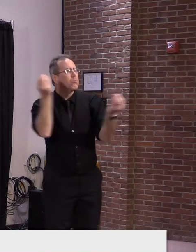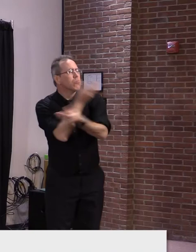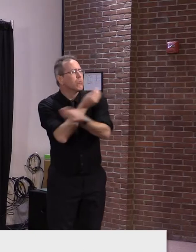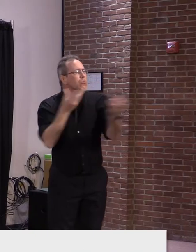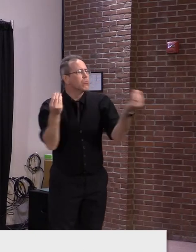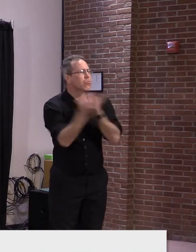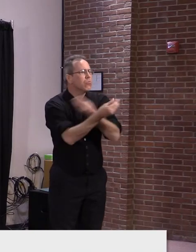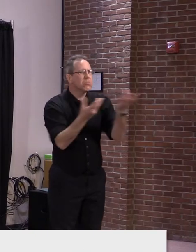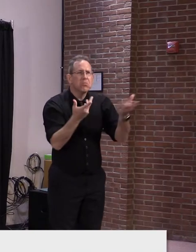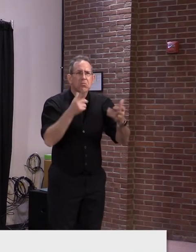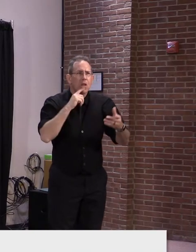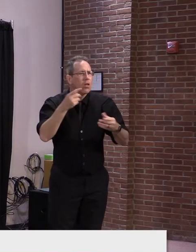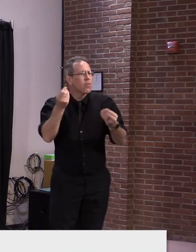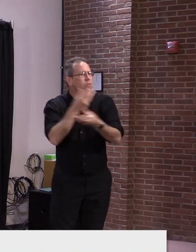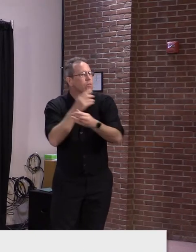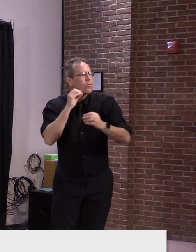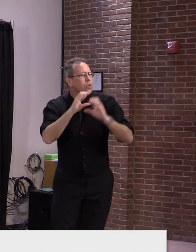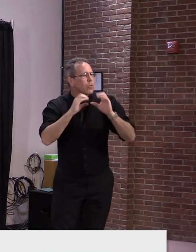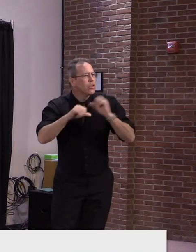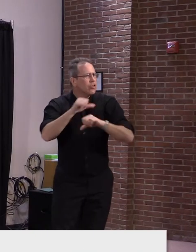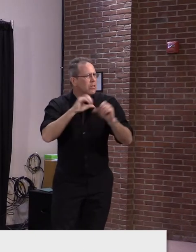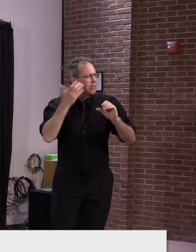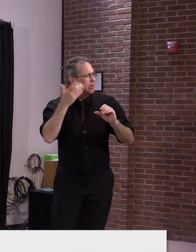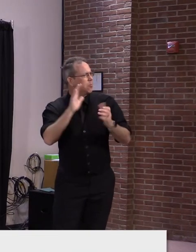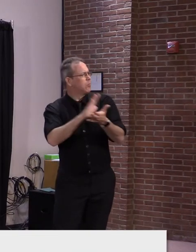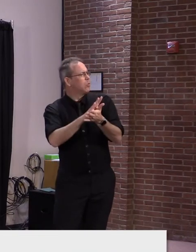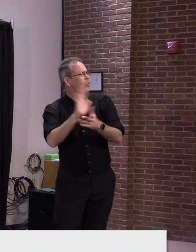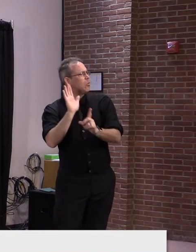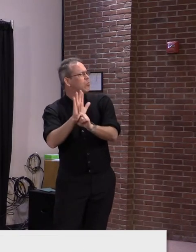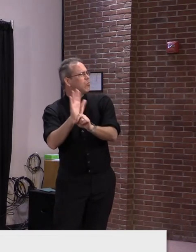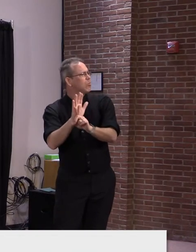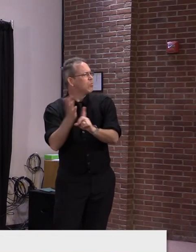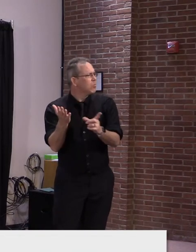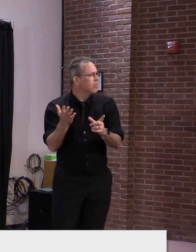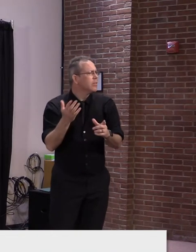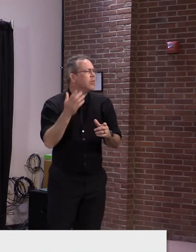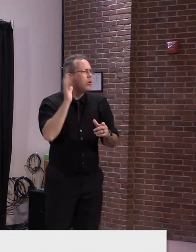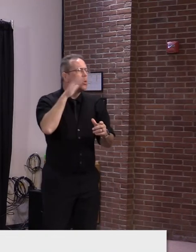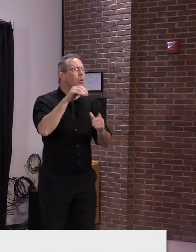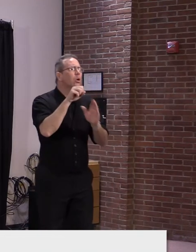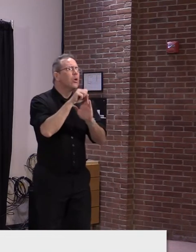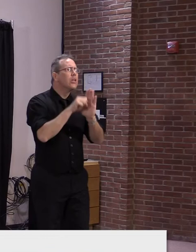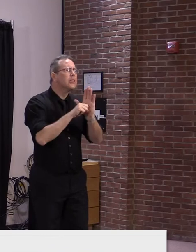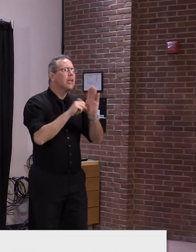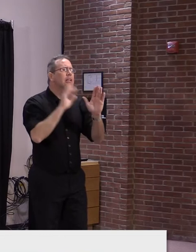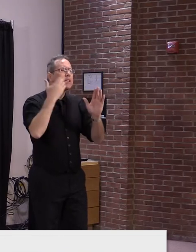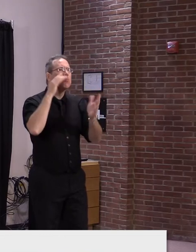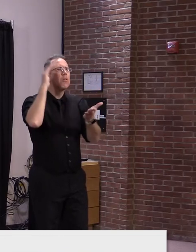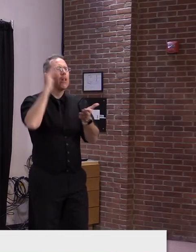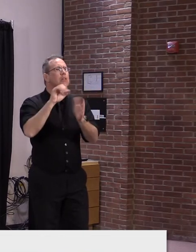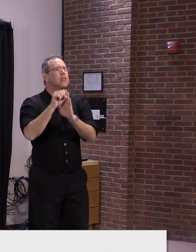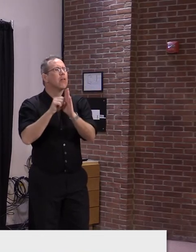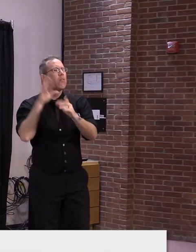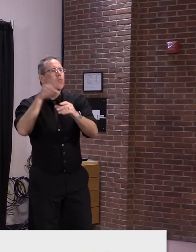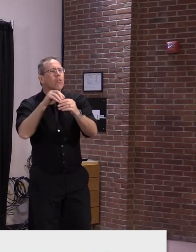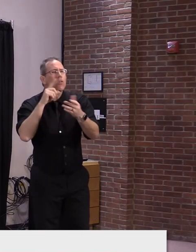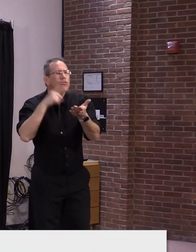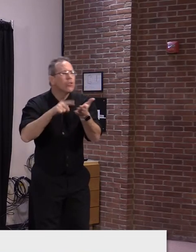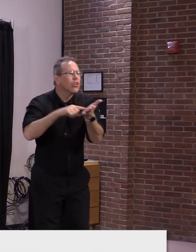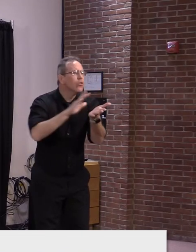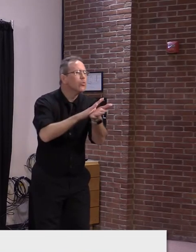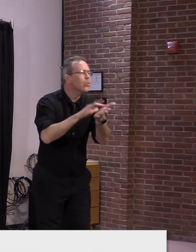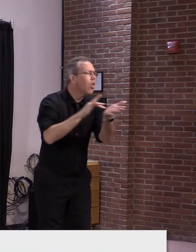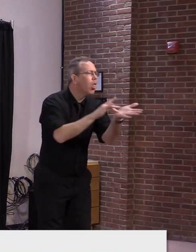families. I know the state is trying to dial back on the requirements for schools because they've been so overtaxed and they've had so much to